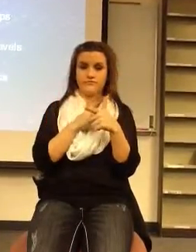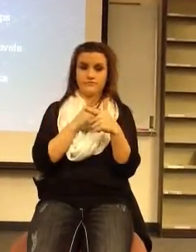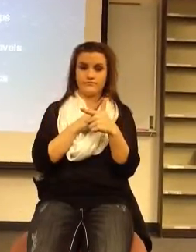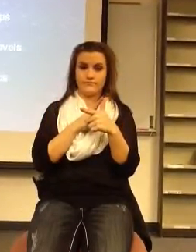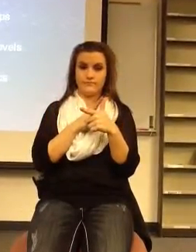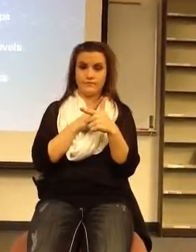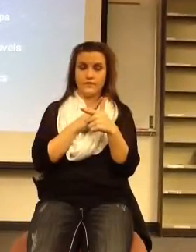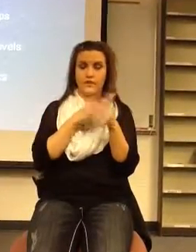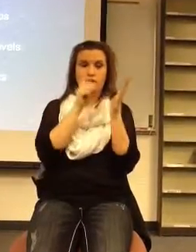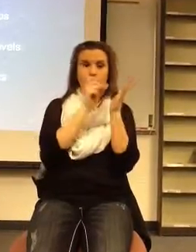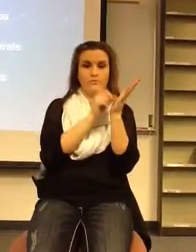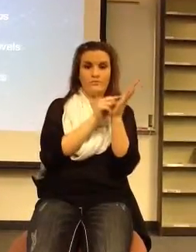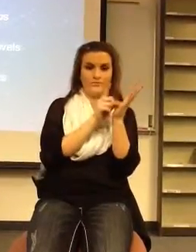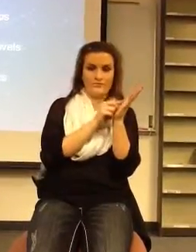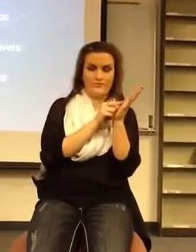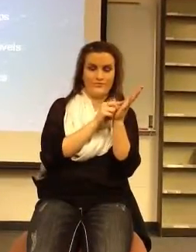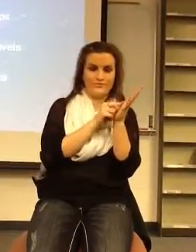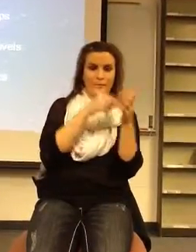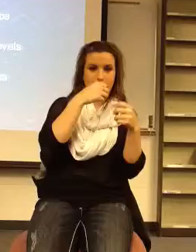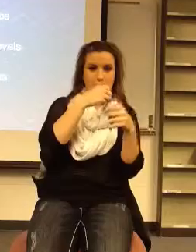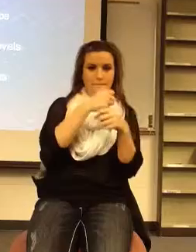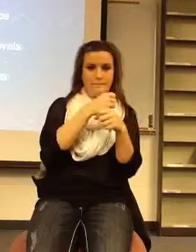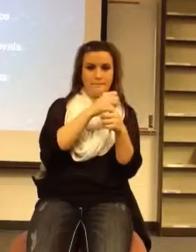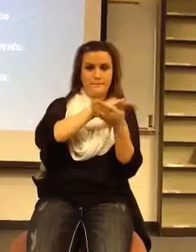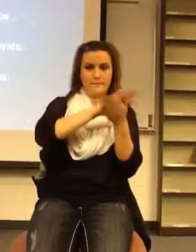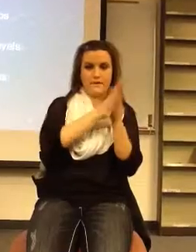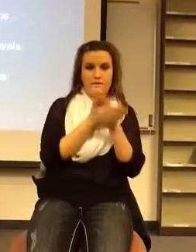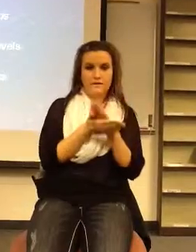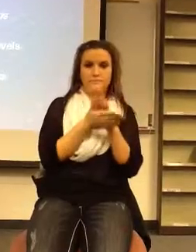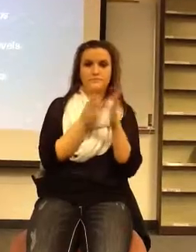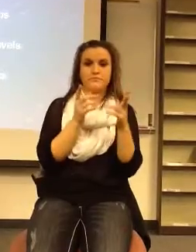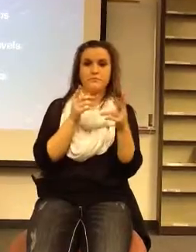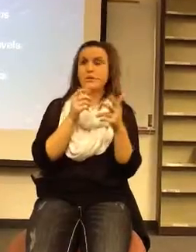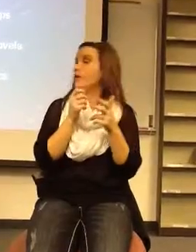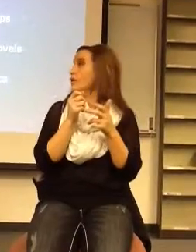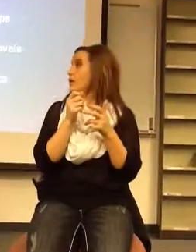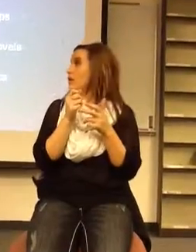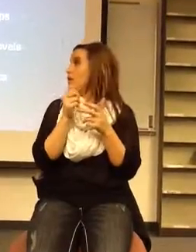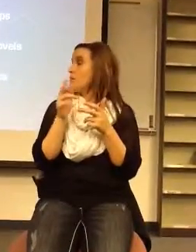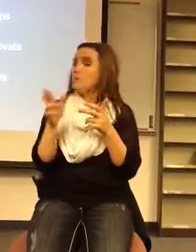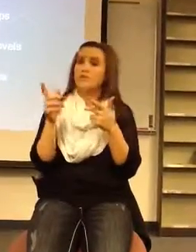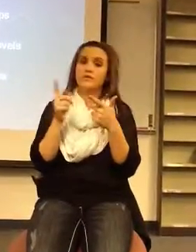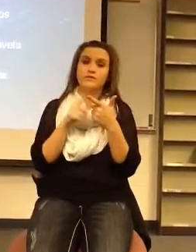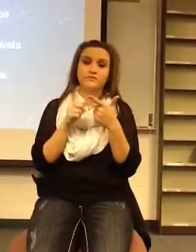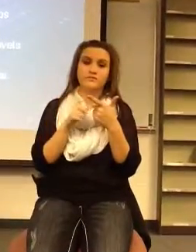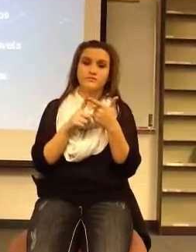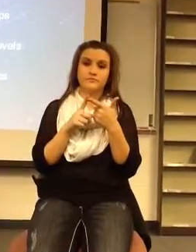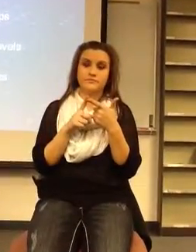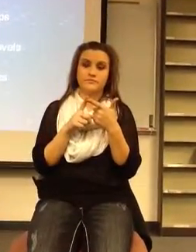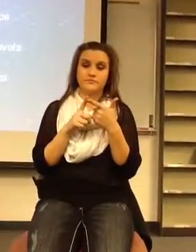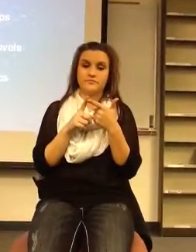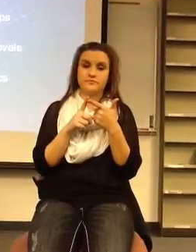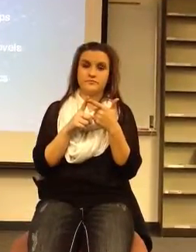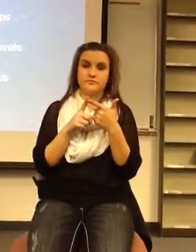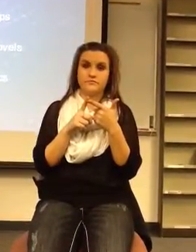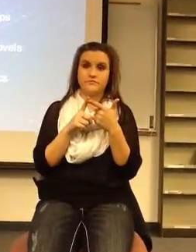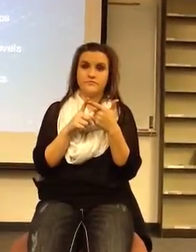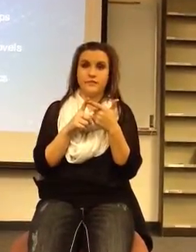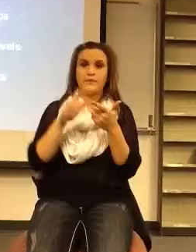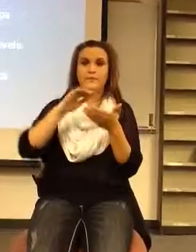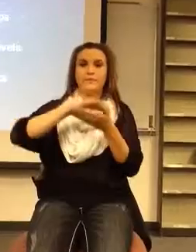put into print form, adapted into print form, or B, optioned for a